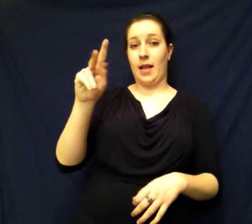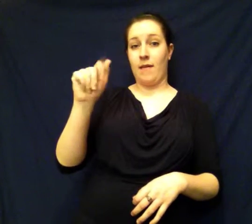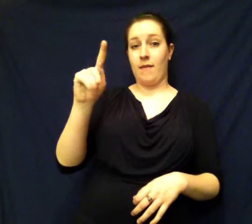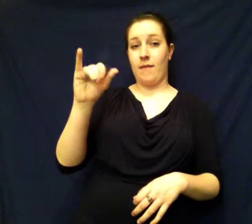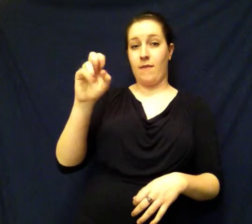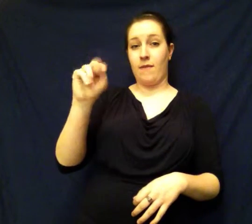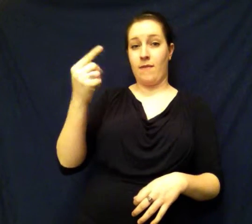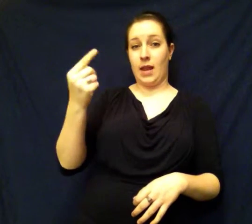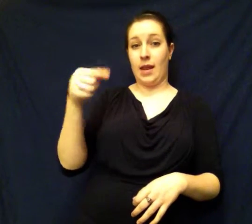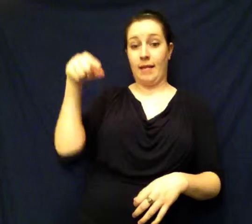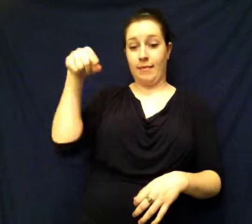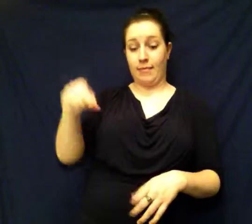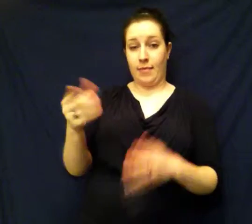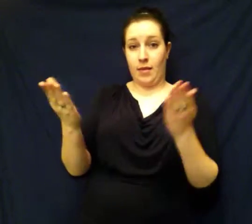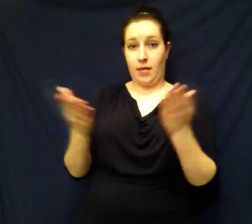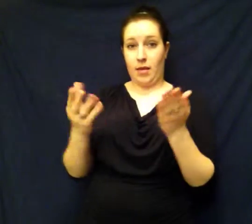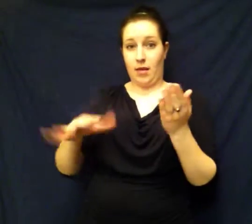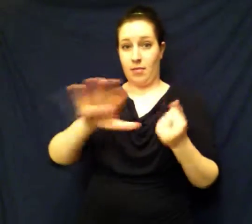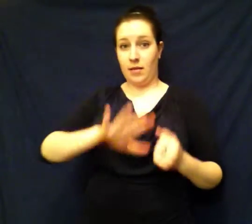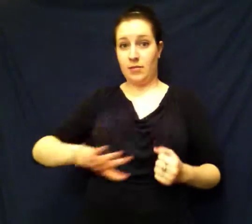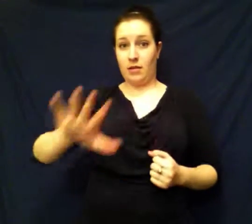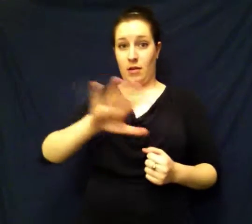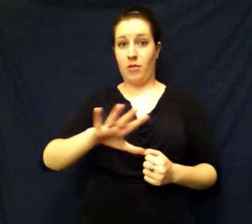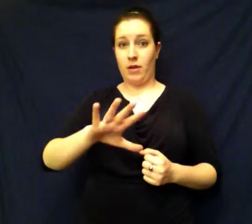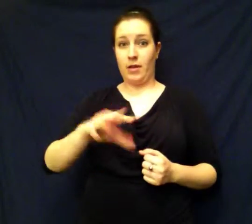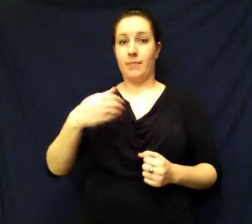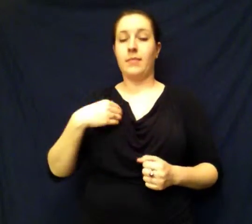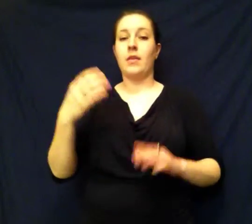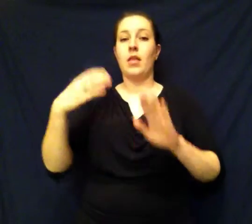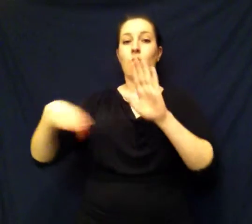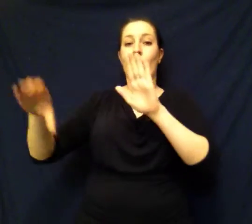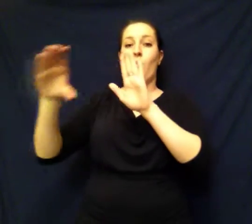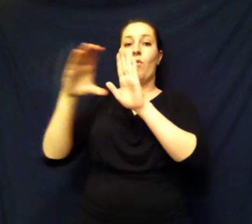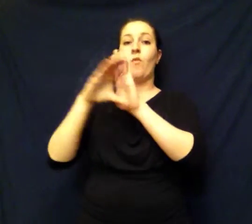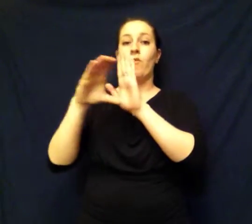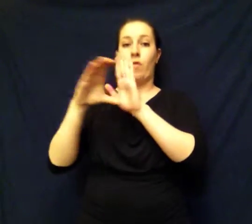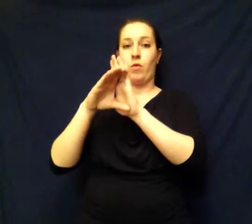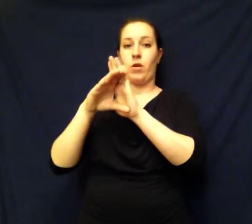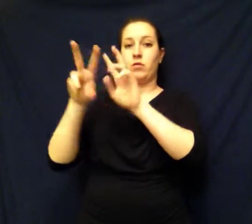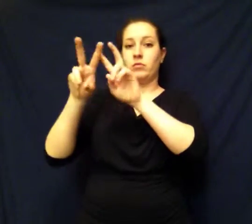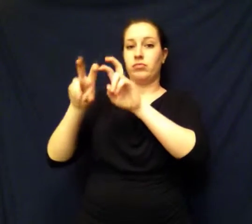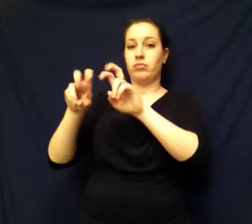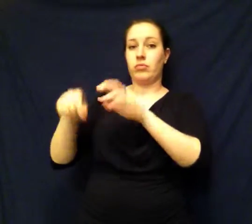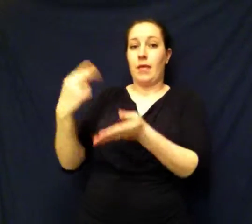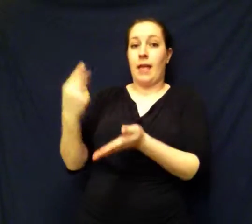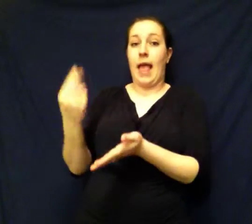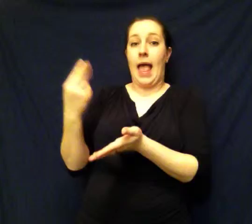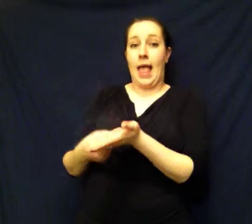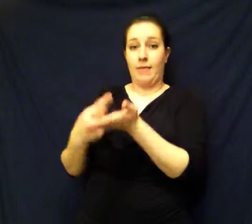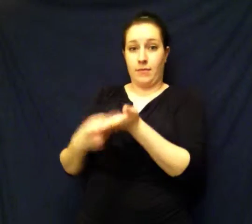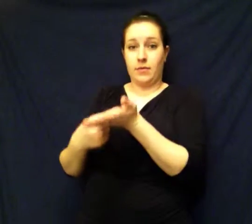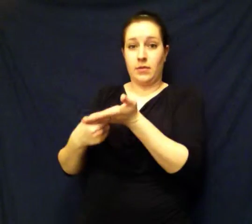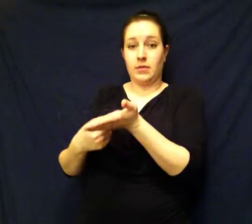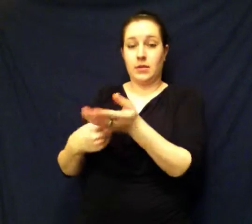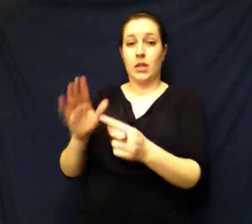photos from 1945 that show the tunnel still open as they were documenting it. We're